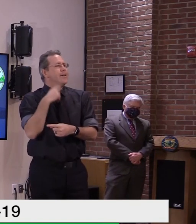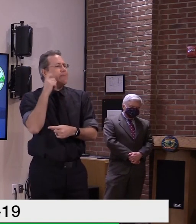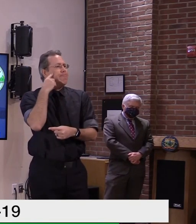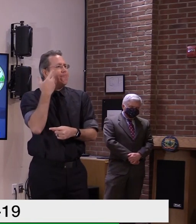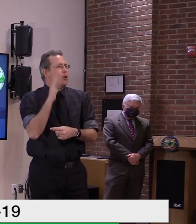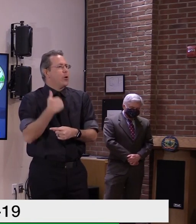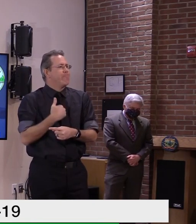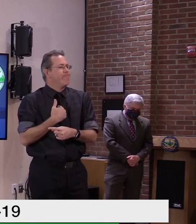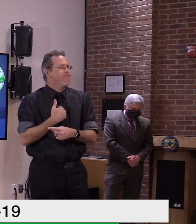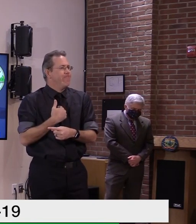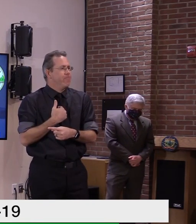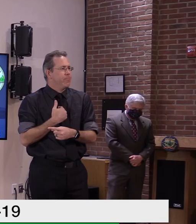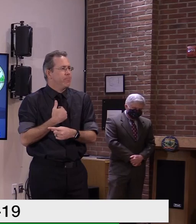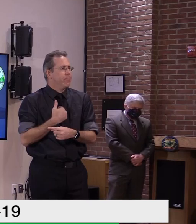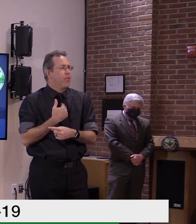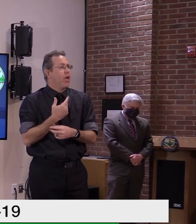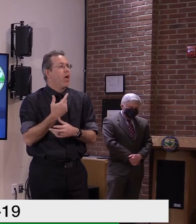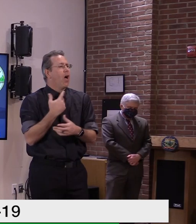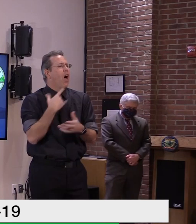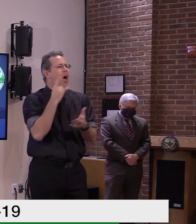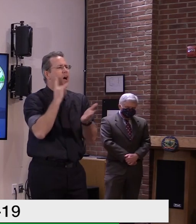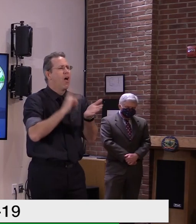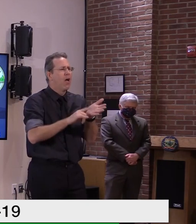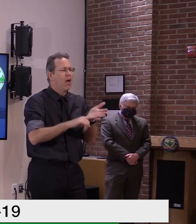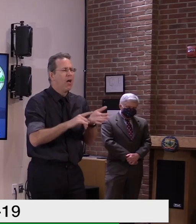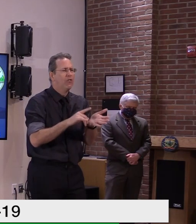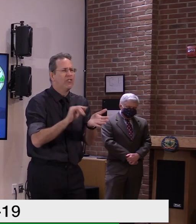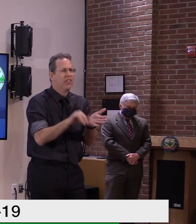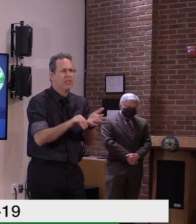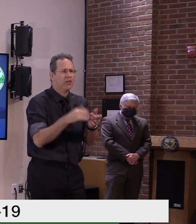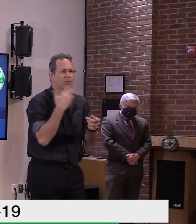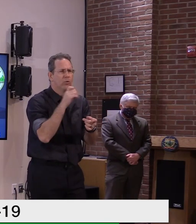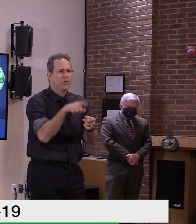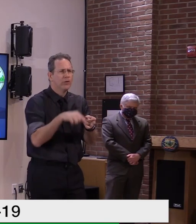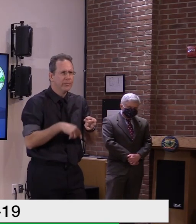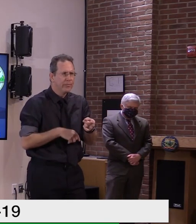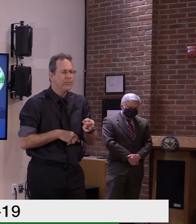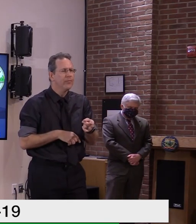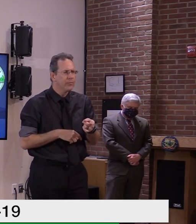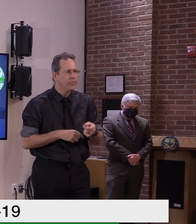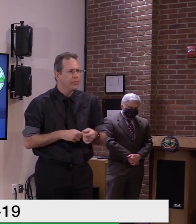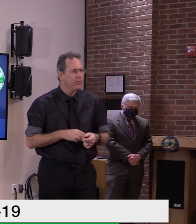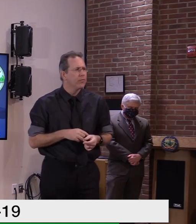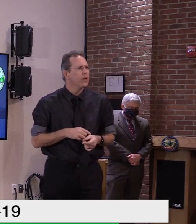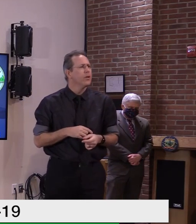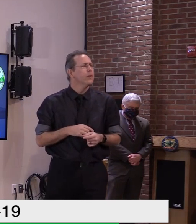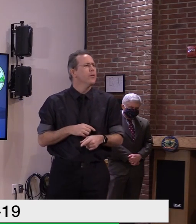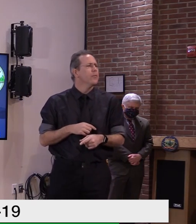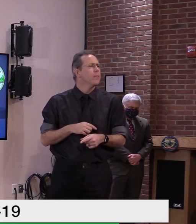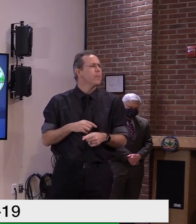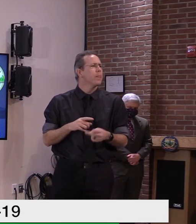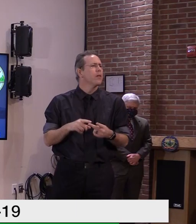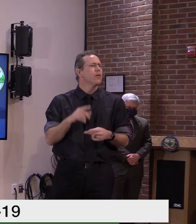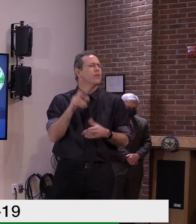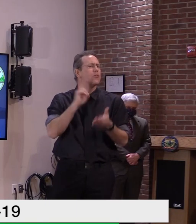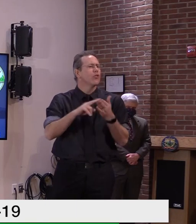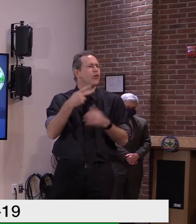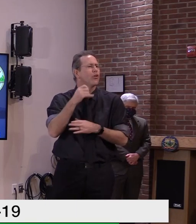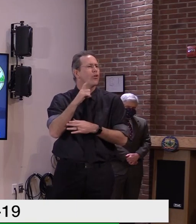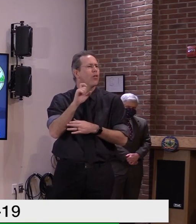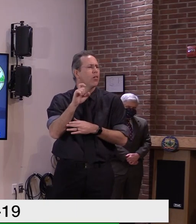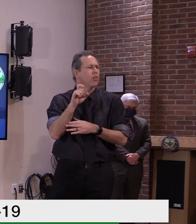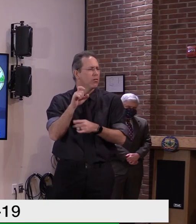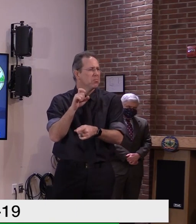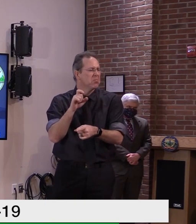The grants that small businesses receive through ACCB or the Department of Taxes, those are taxable in their